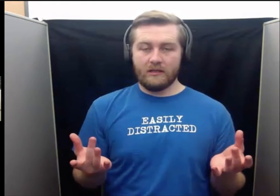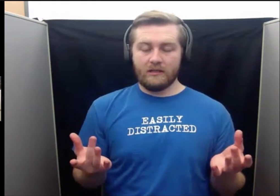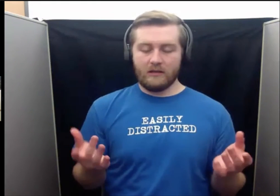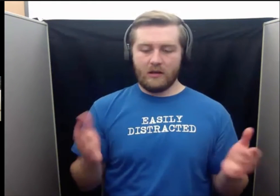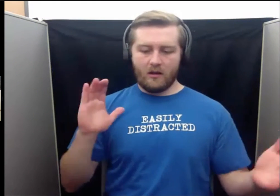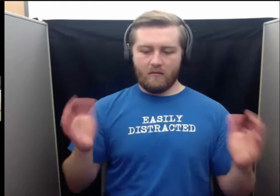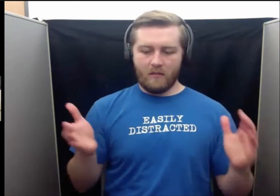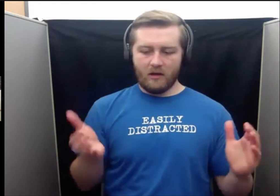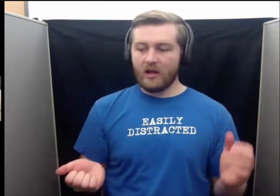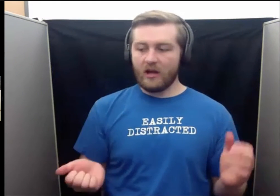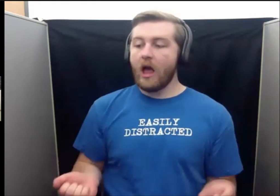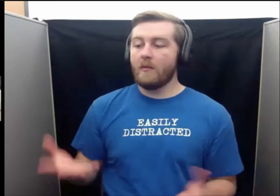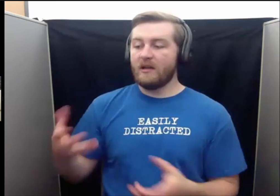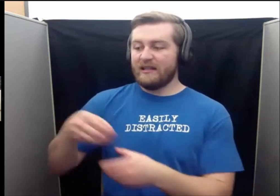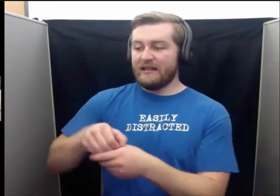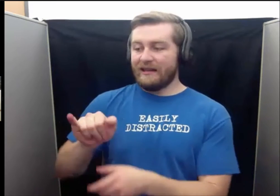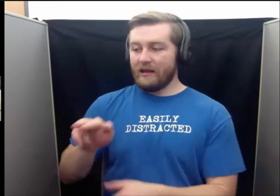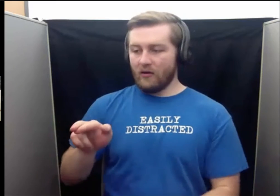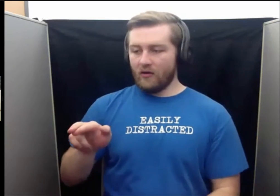is 80 degrees.